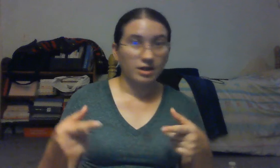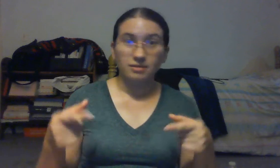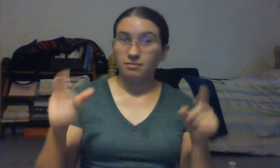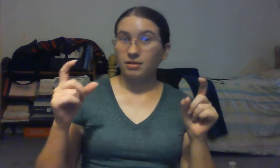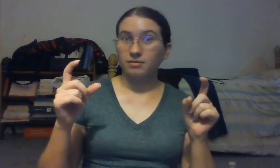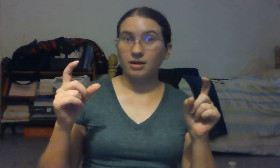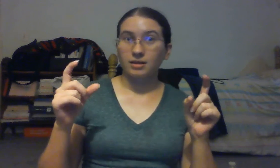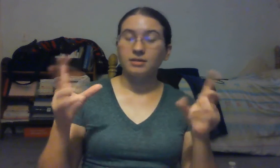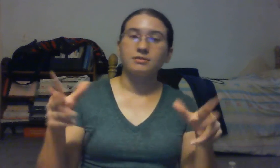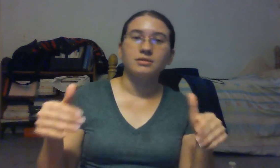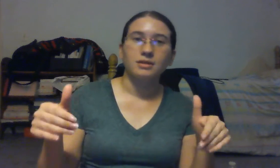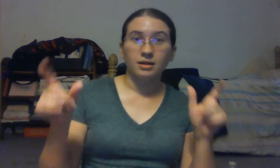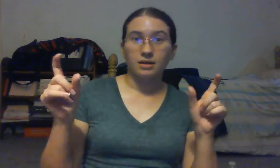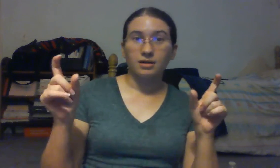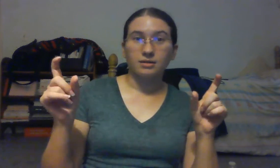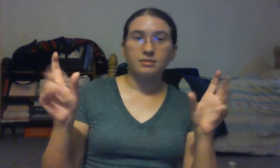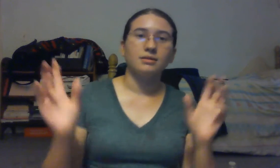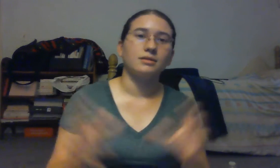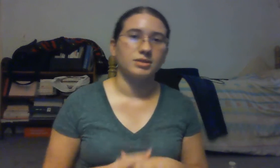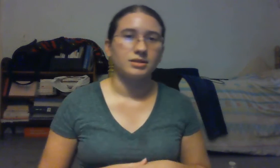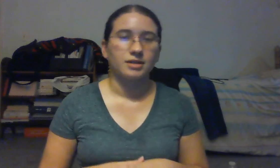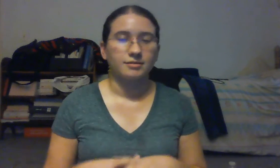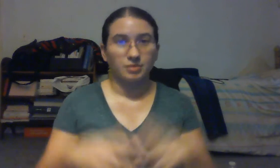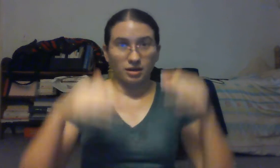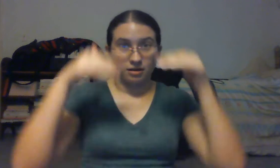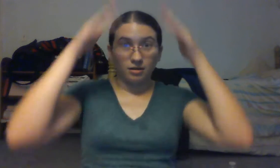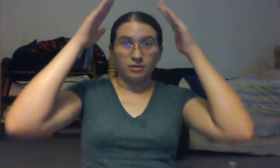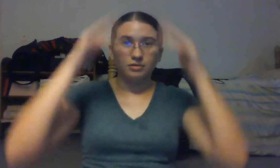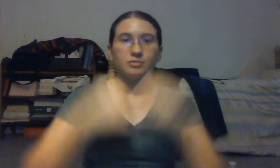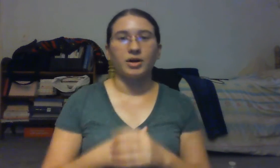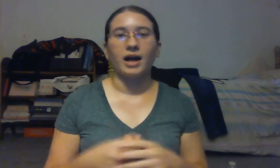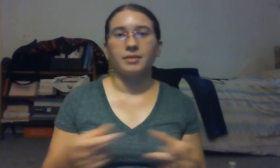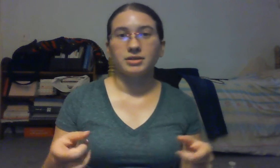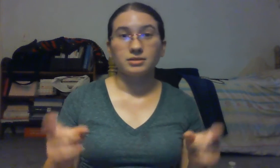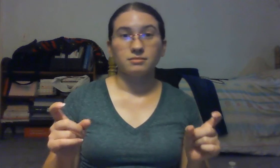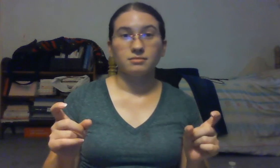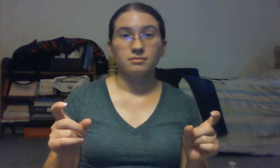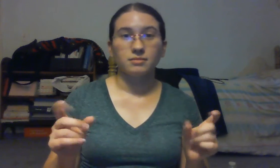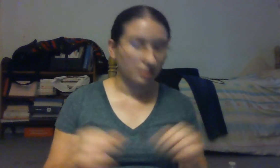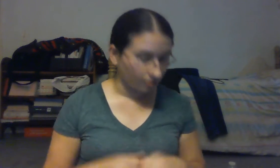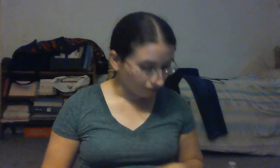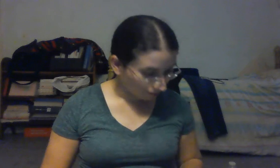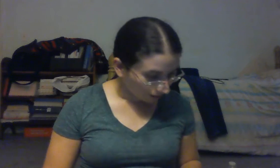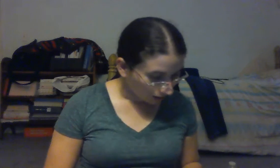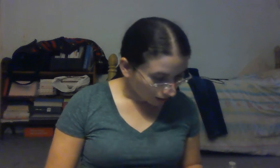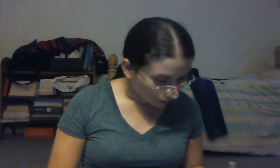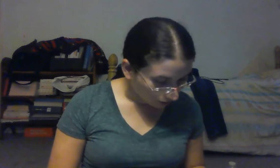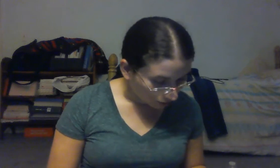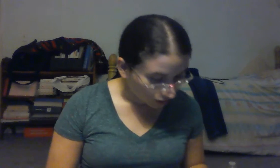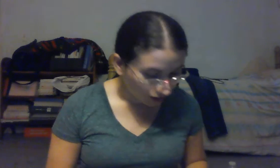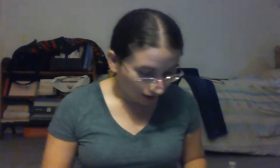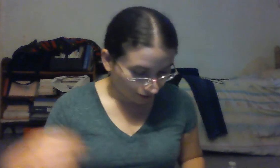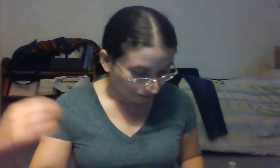Right? A little, just a little bit. Doesn't have to be like super high up there, just a little bit. So she likes